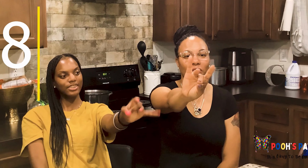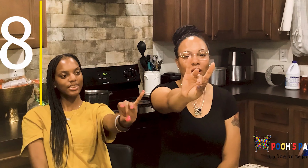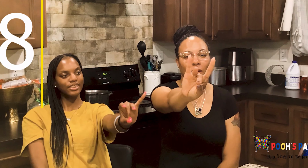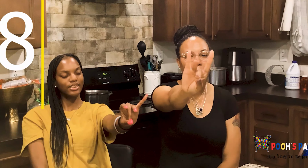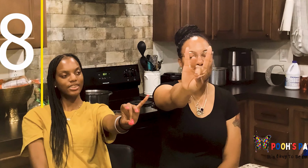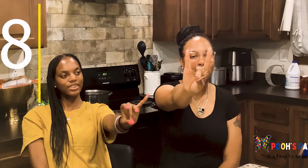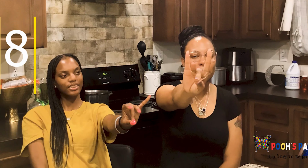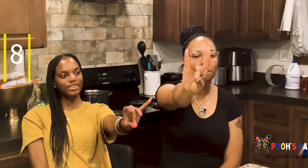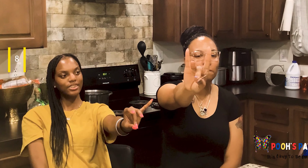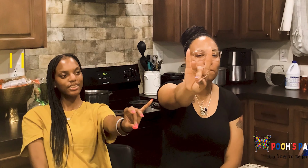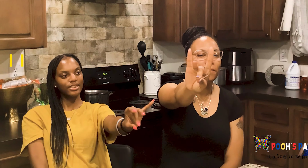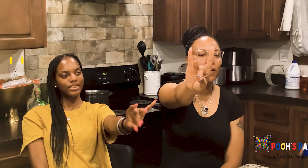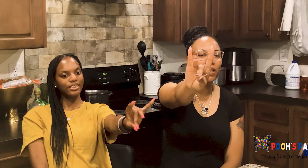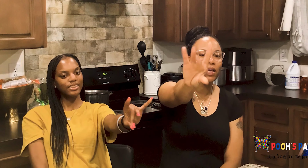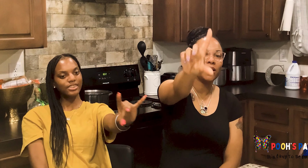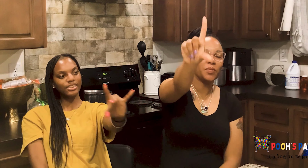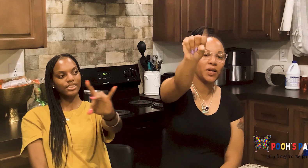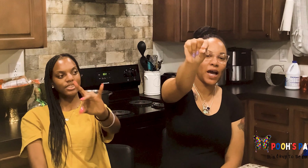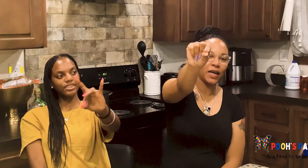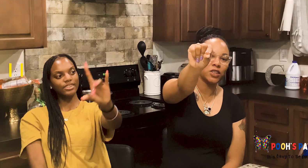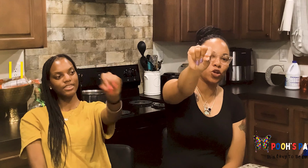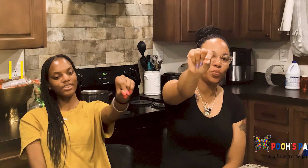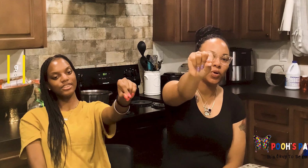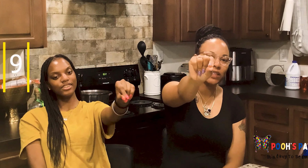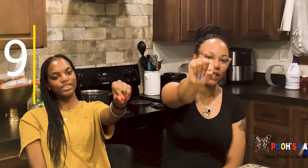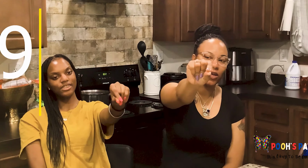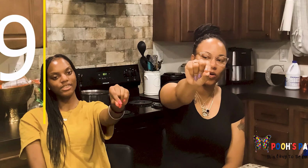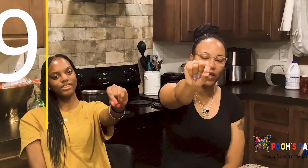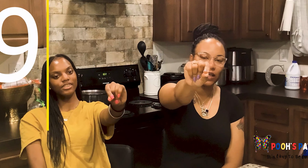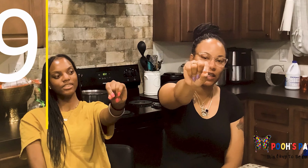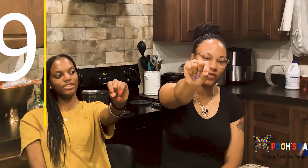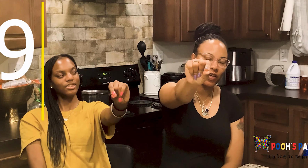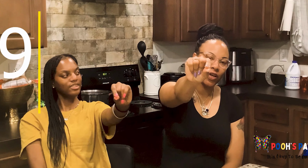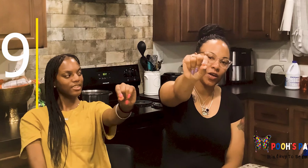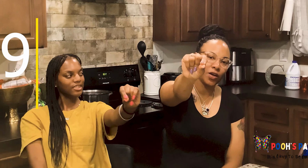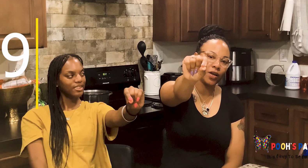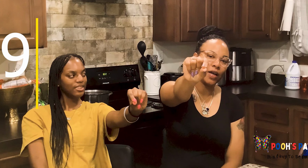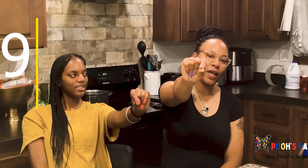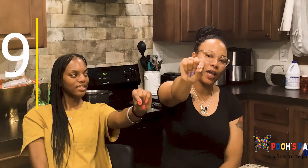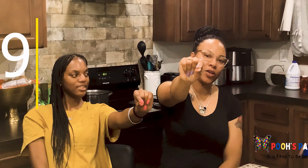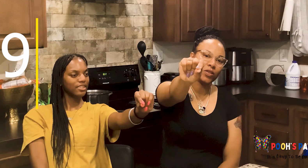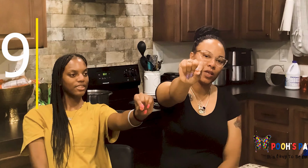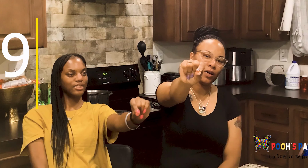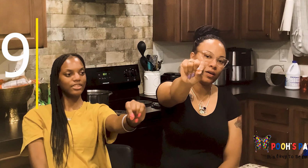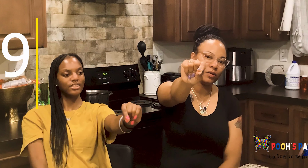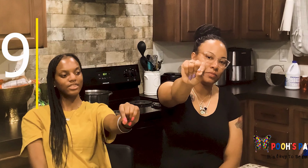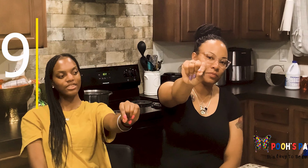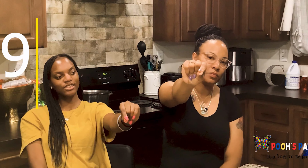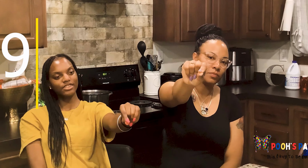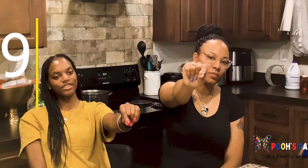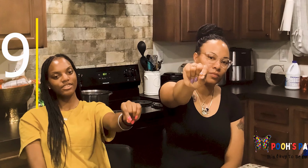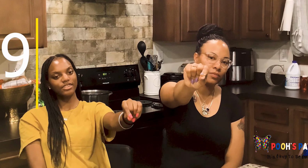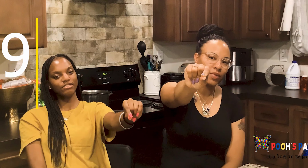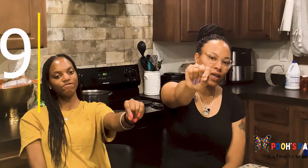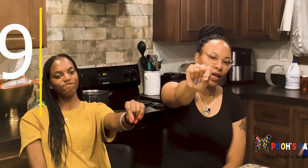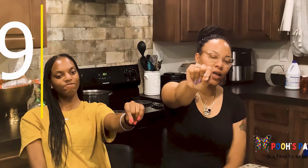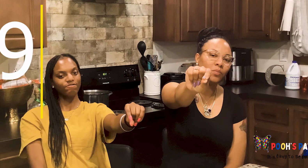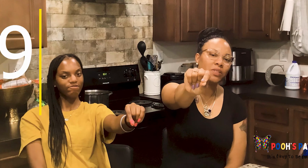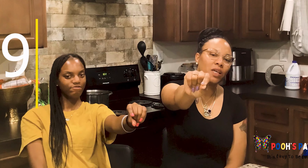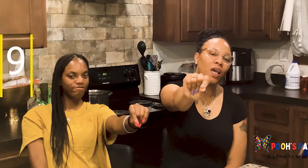thumb. And then number 9 is your pointing or index finger and your thumb. And number 10,